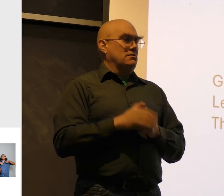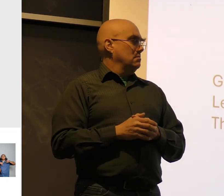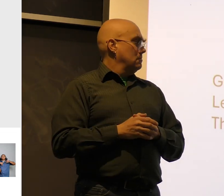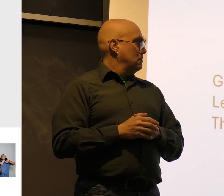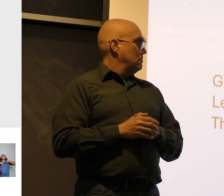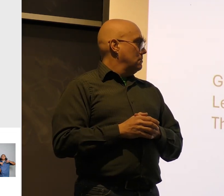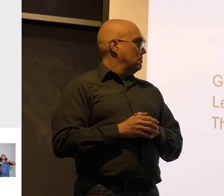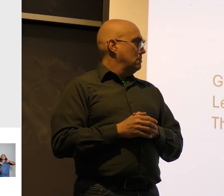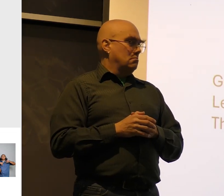close-knit.